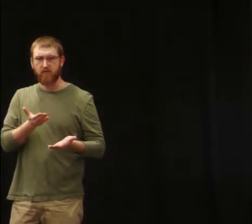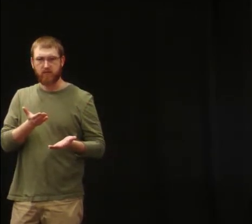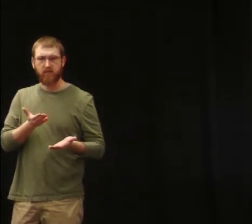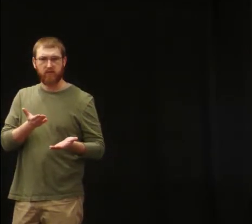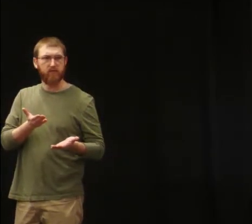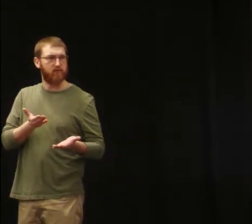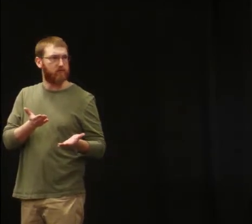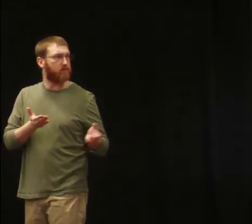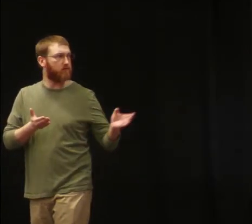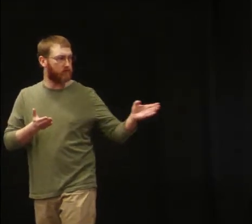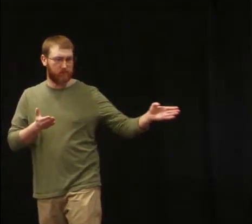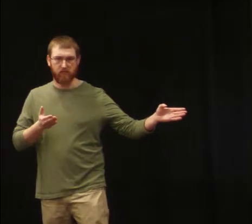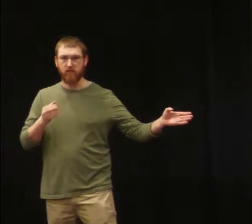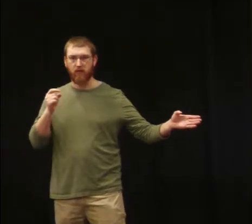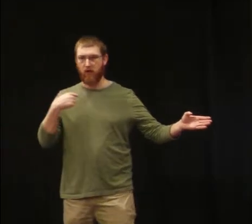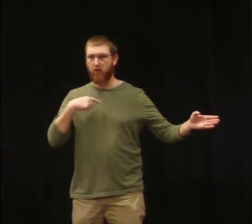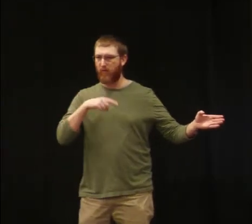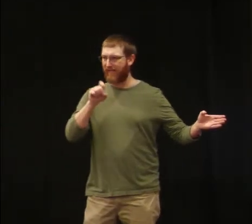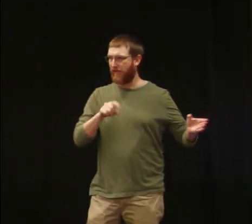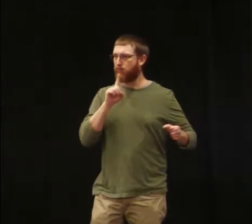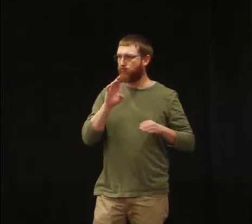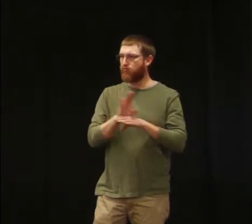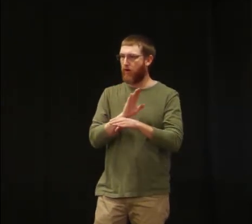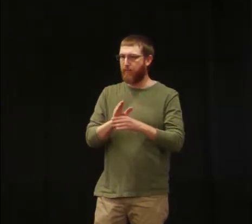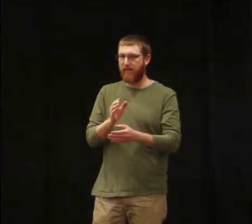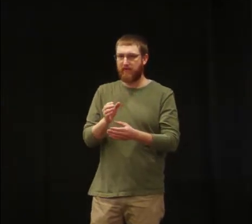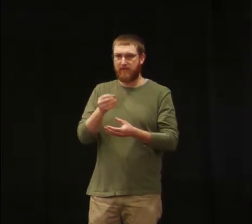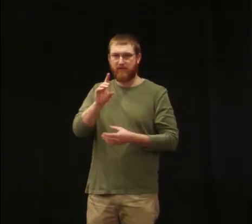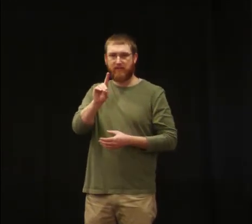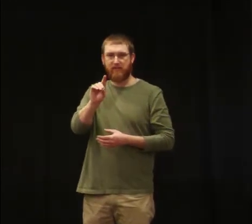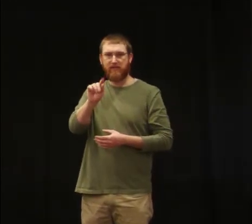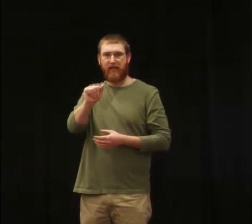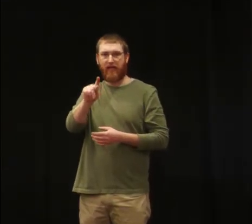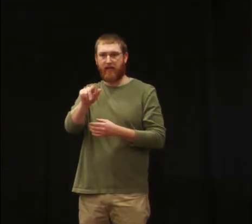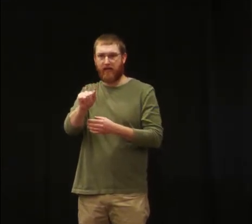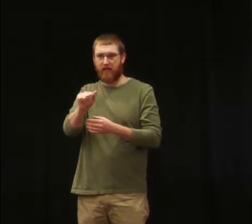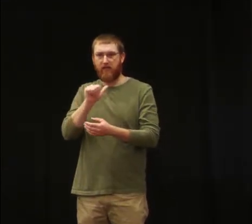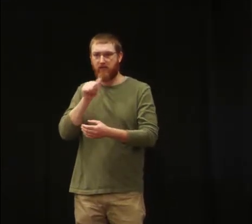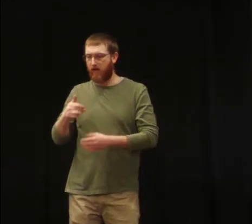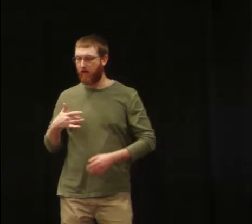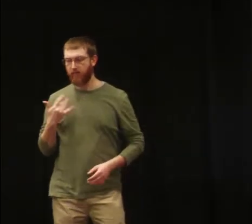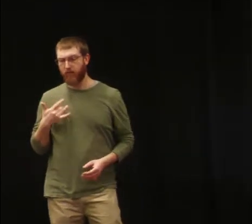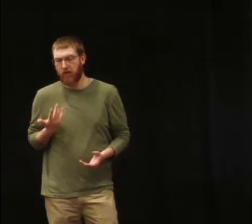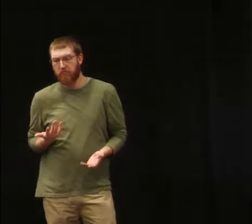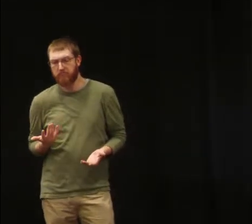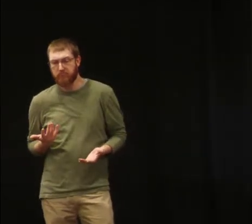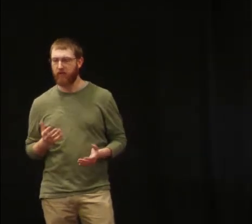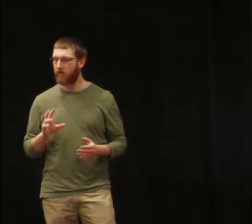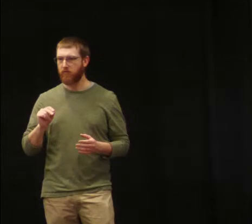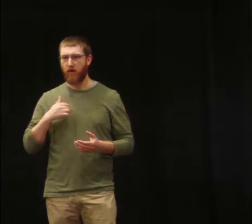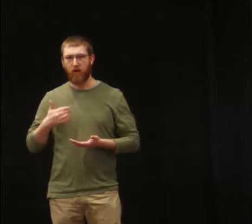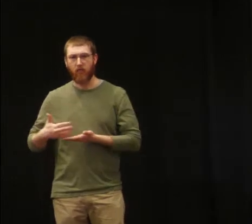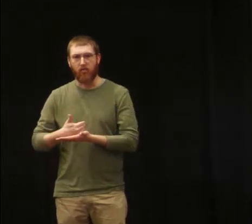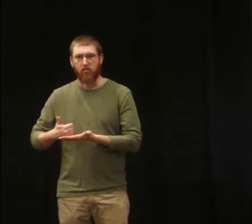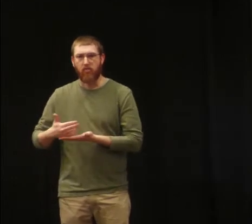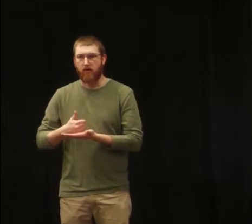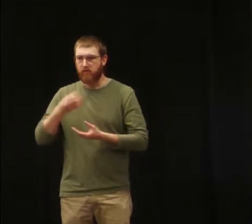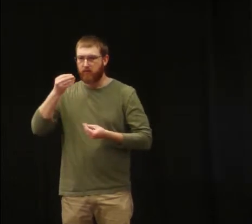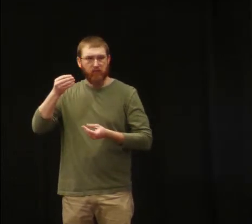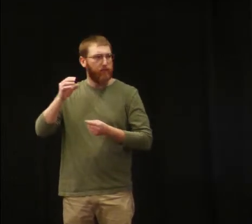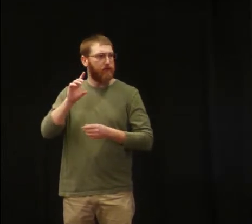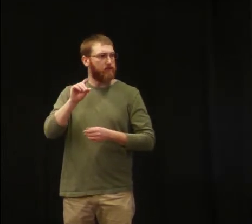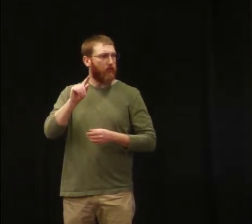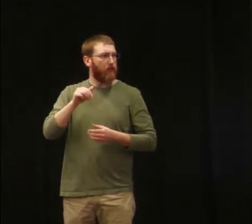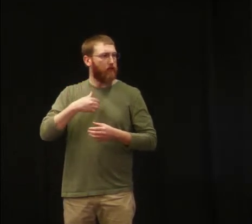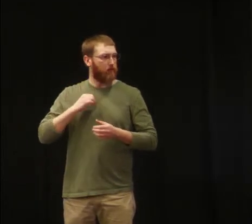time. right, so we need actual data, we're not just going on our feelings, we're gonna use the data that we've collected to make